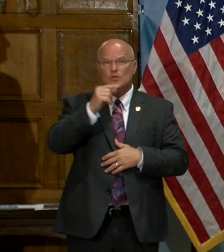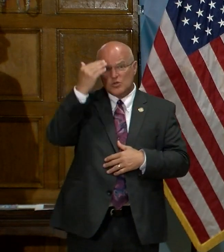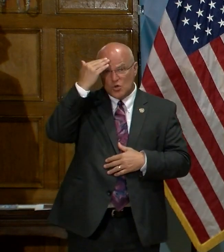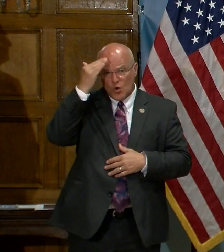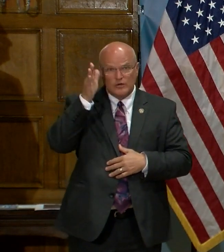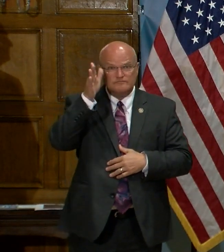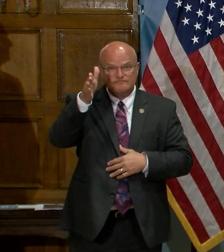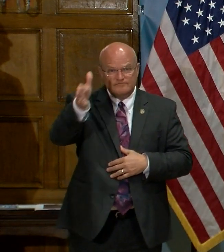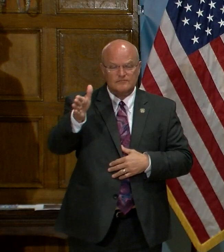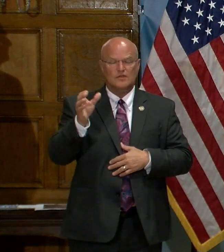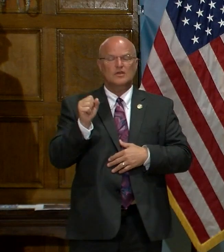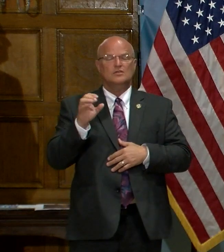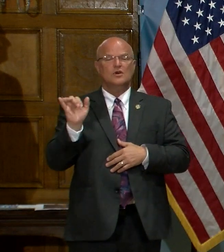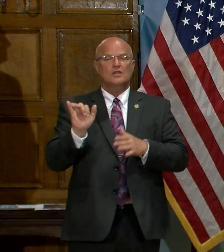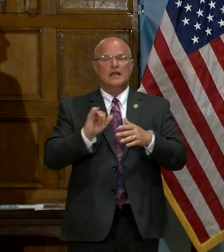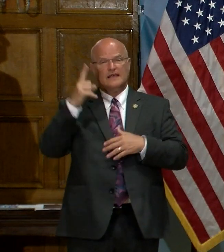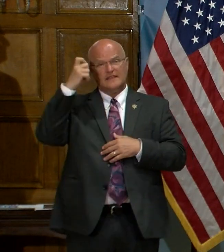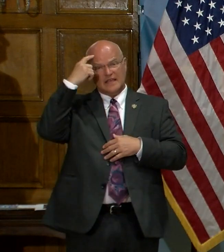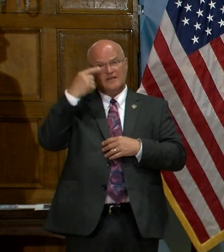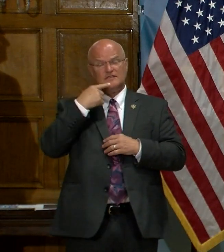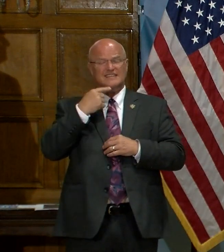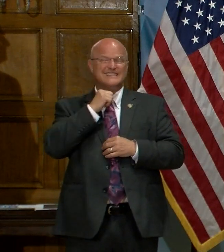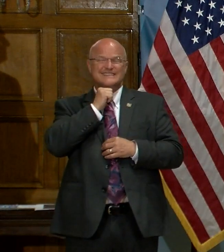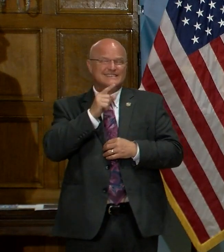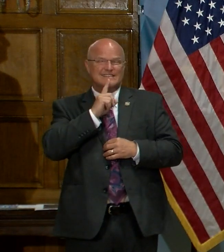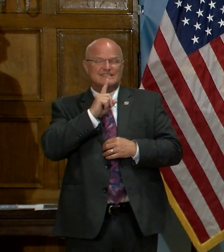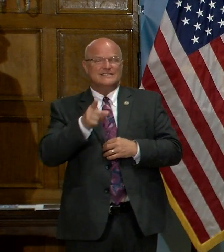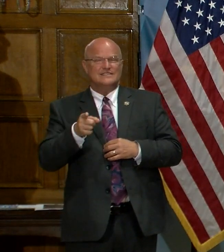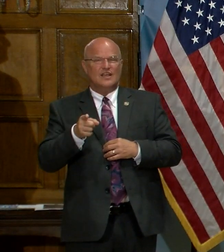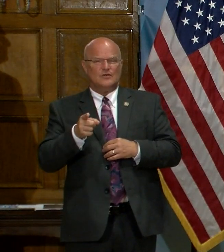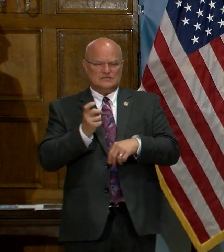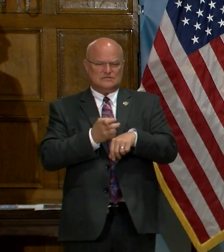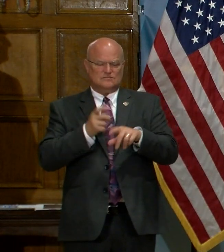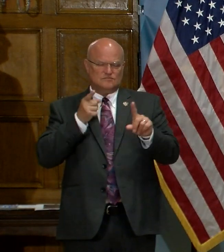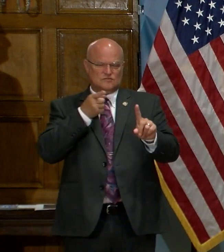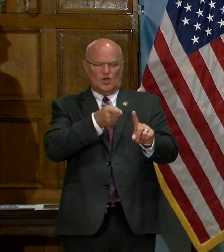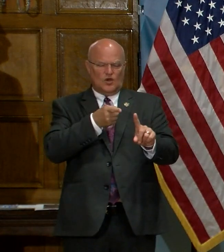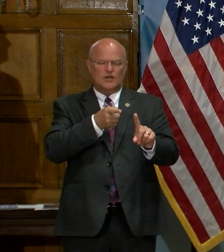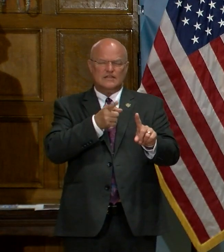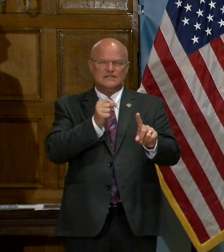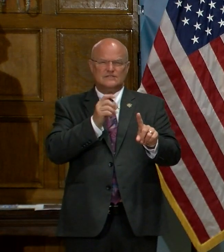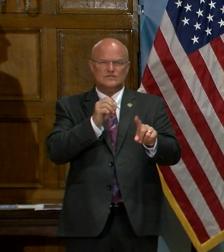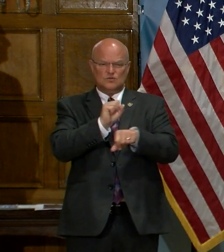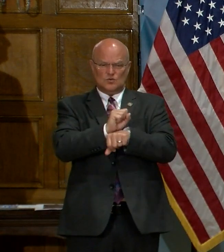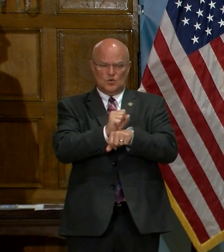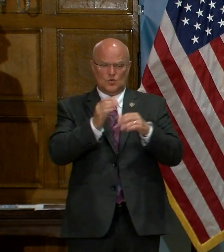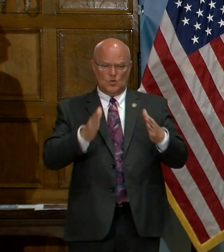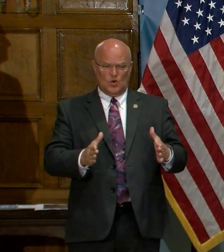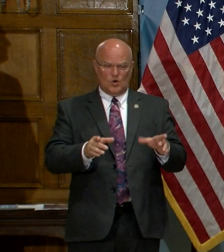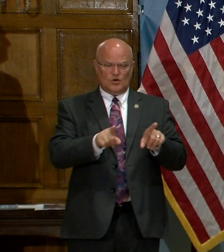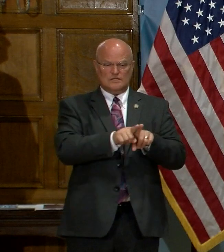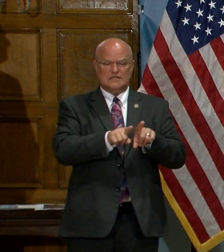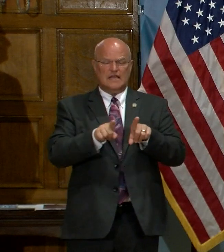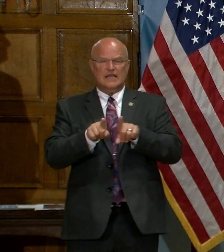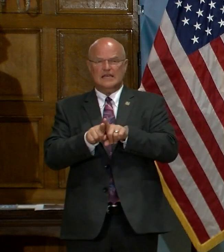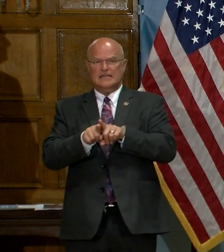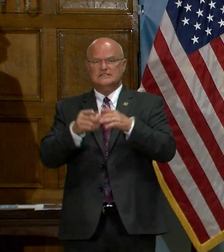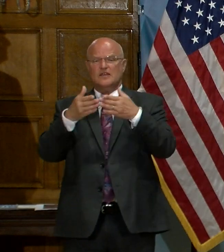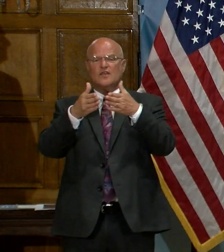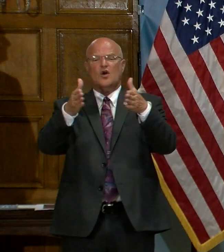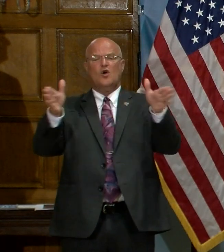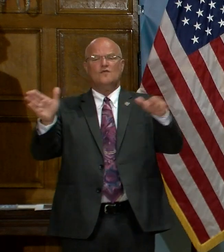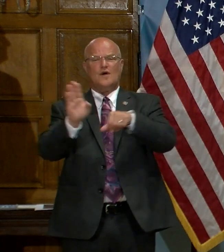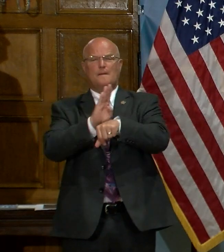this area. And so, like the governor said, it's not really targeted towards workers as much as it is the